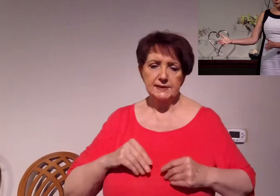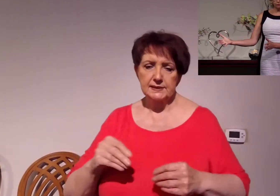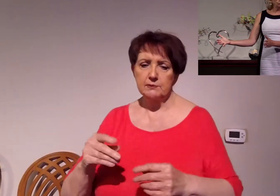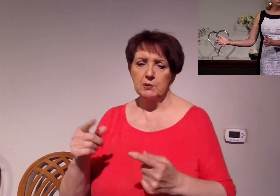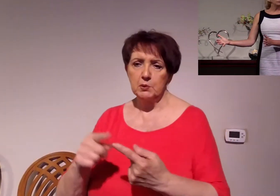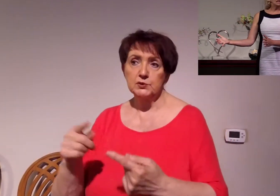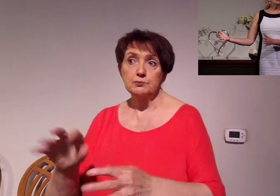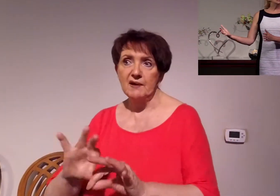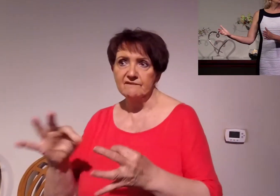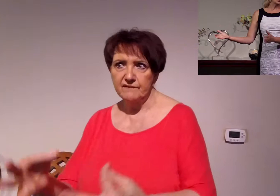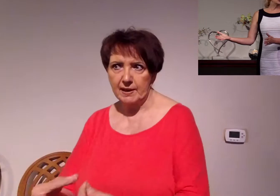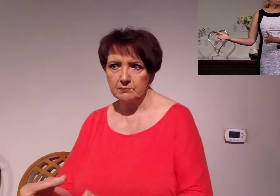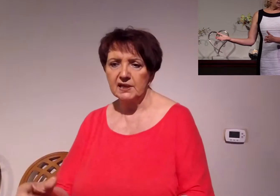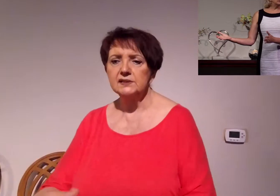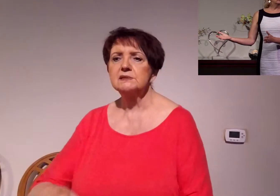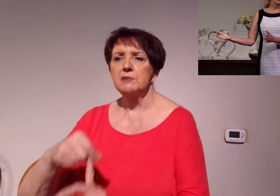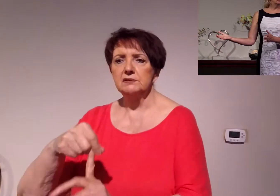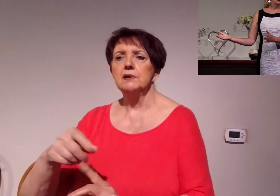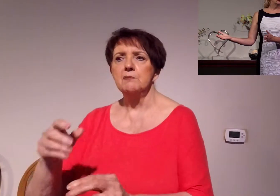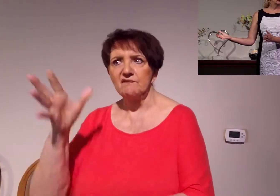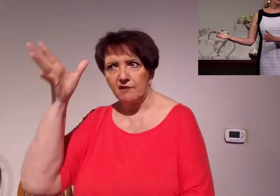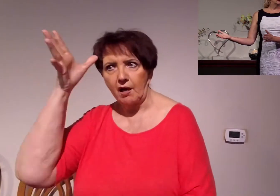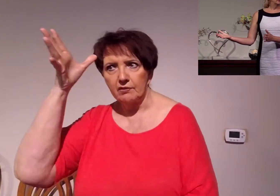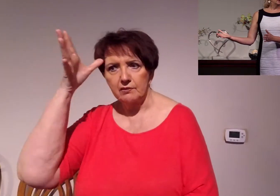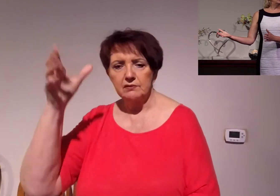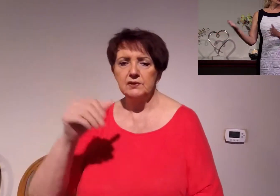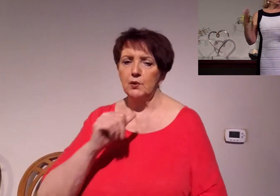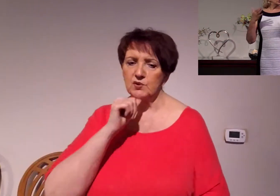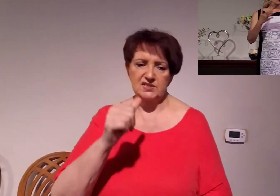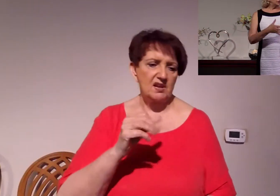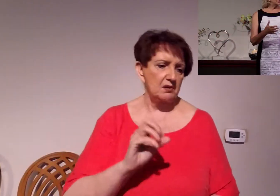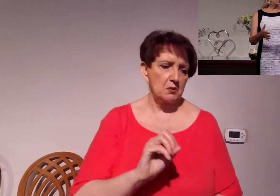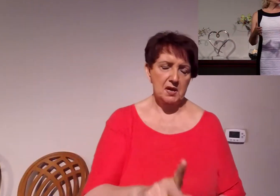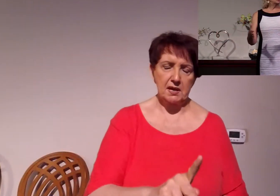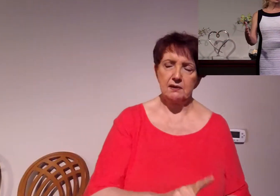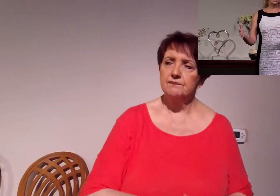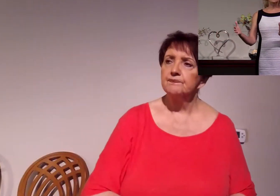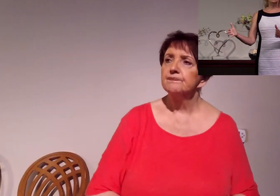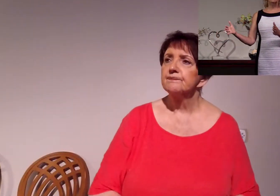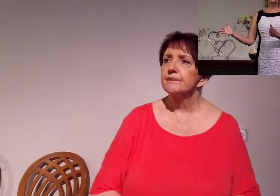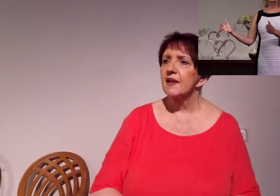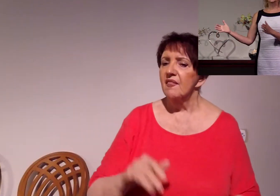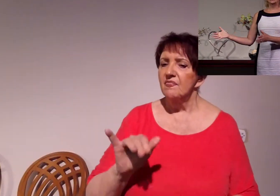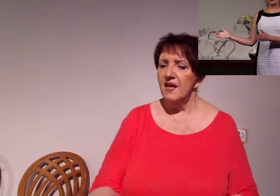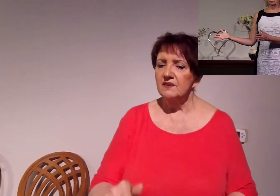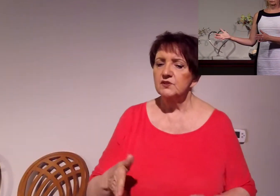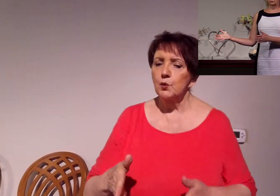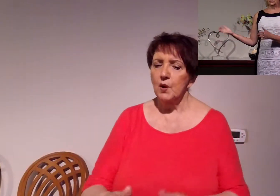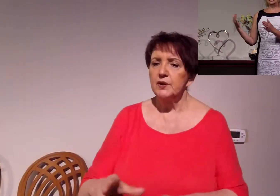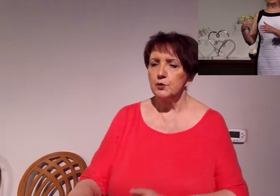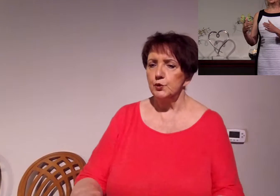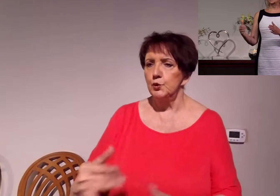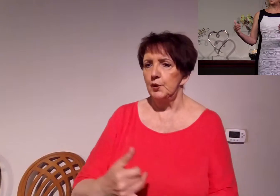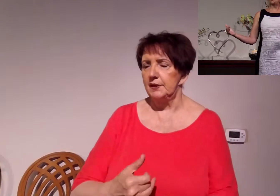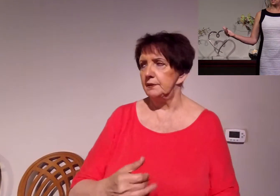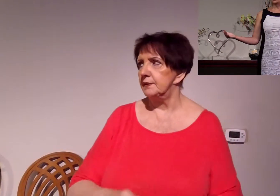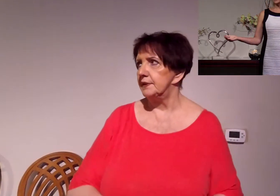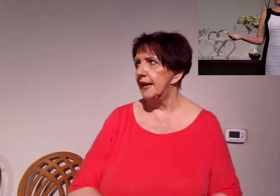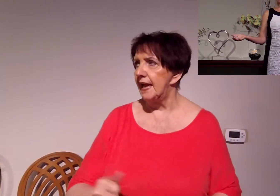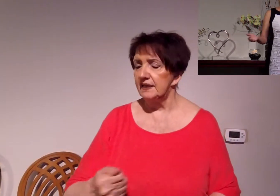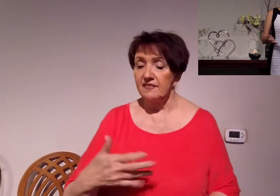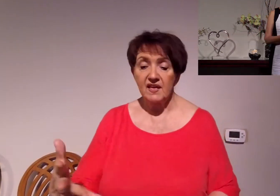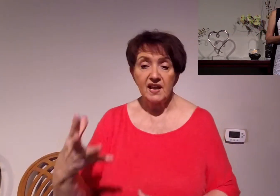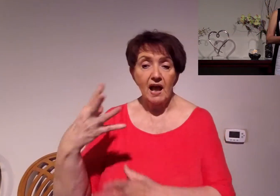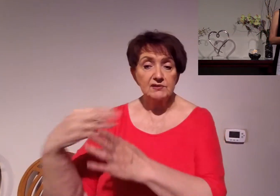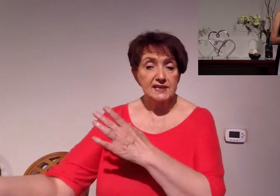my father, that it was not okay. Right? This is the way you do it. And anything